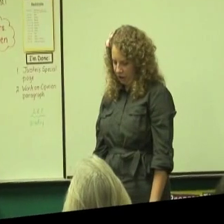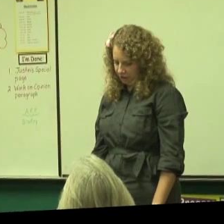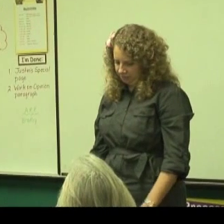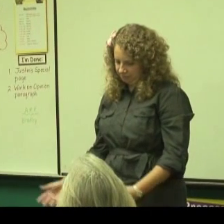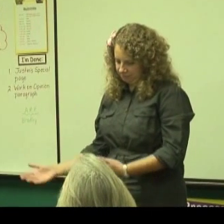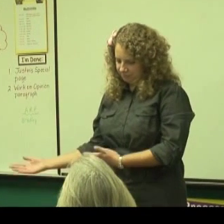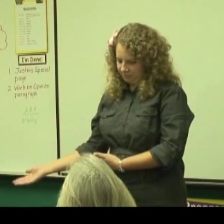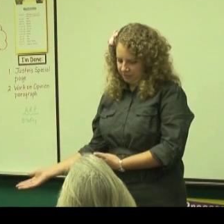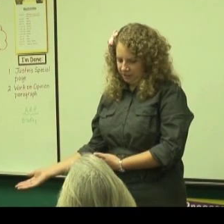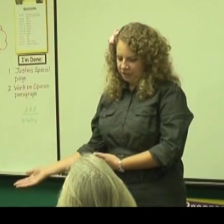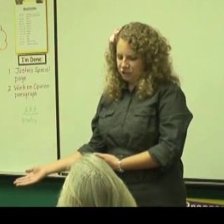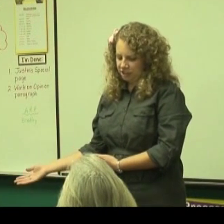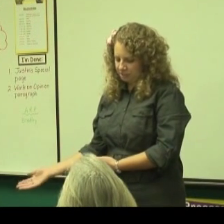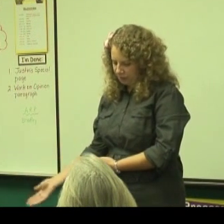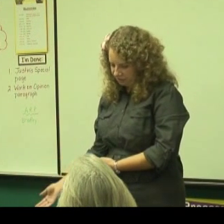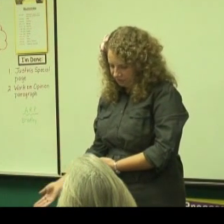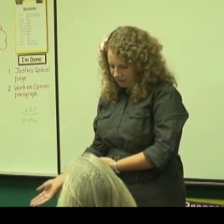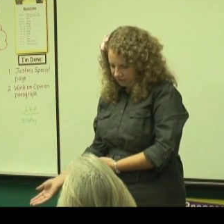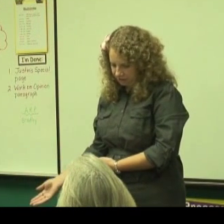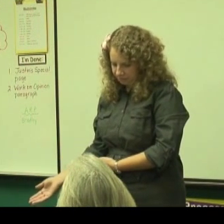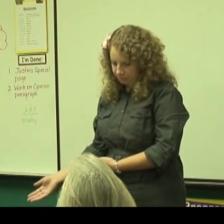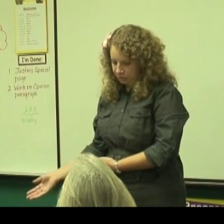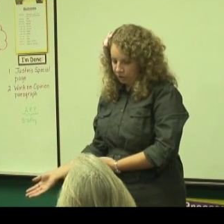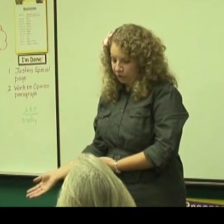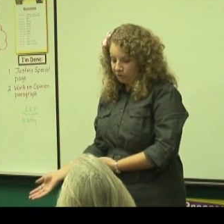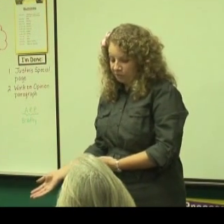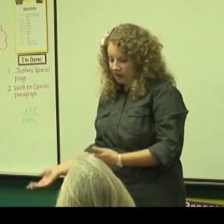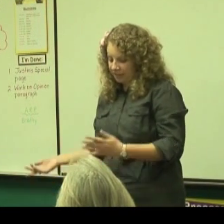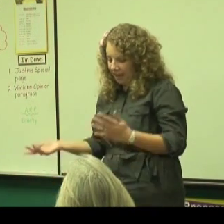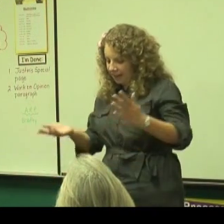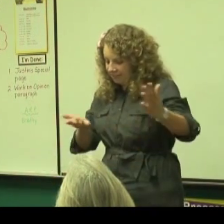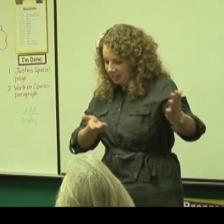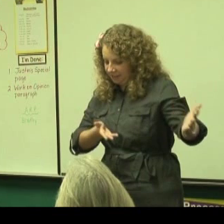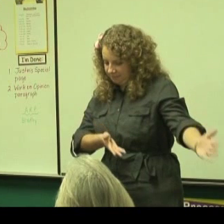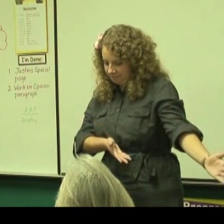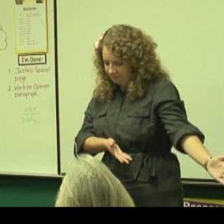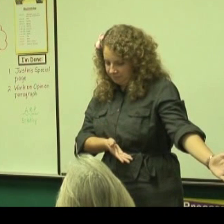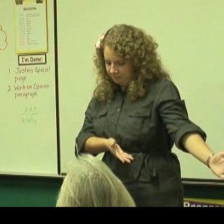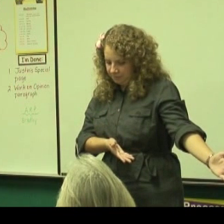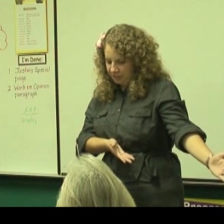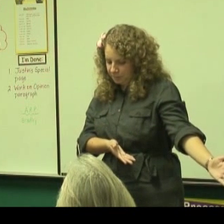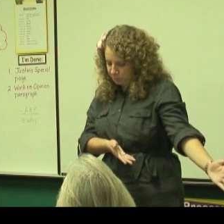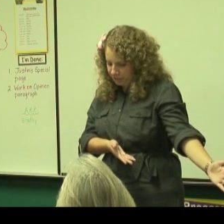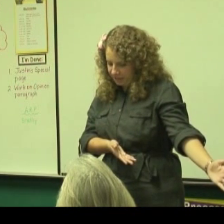her. She is my friend. Her friend, Kathy, is pretty.